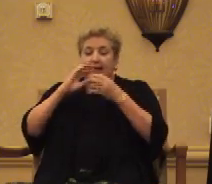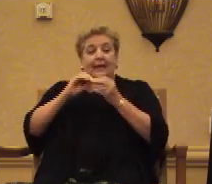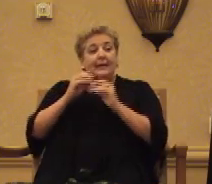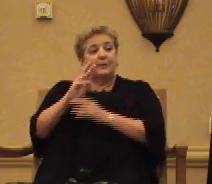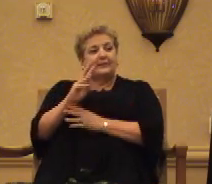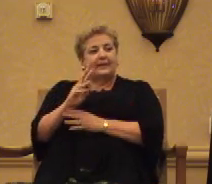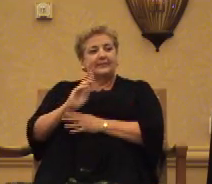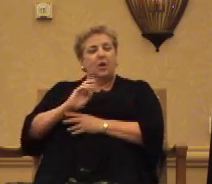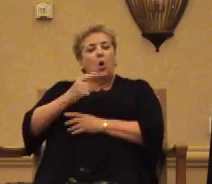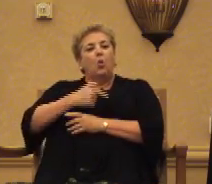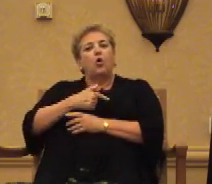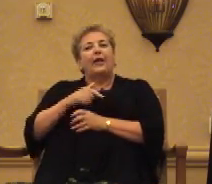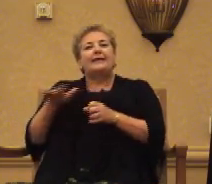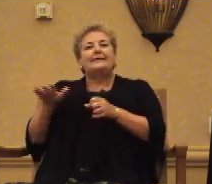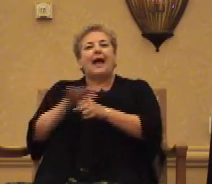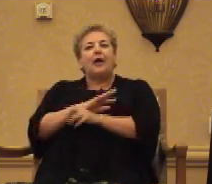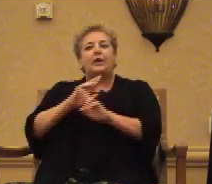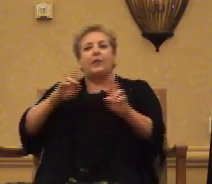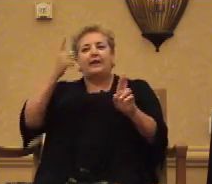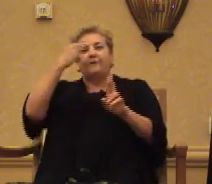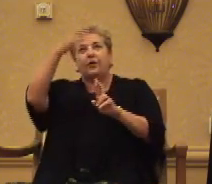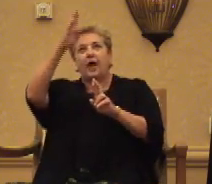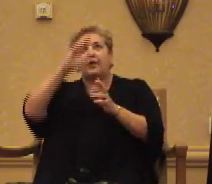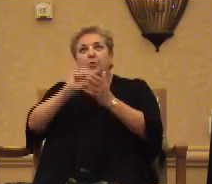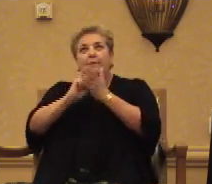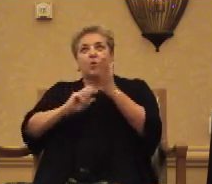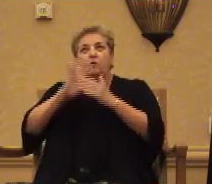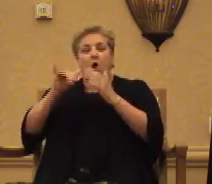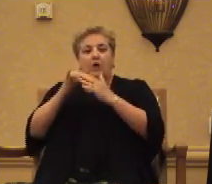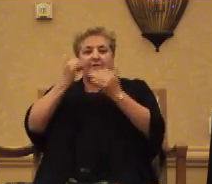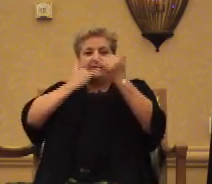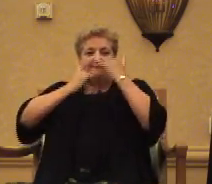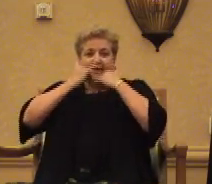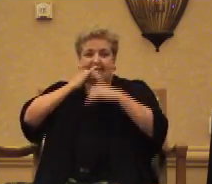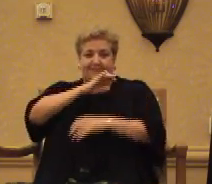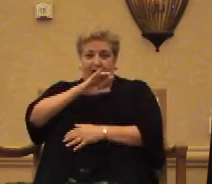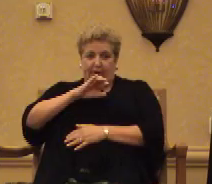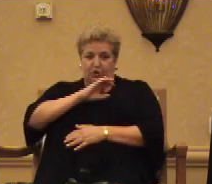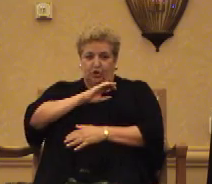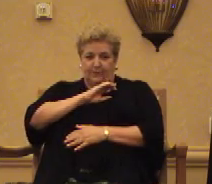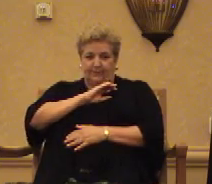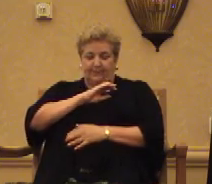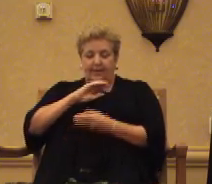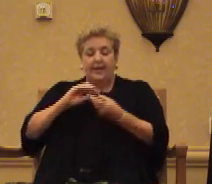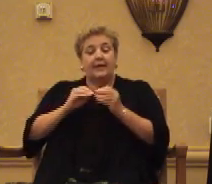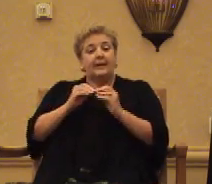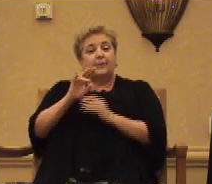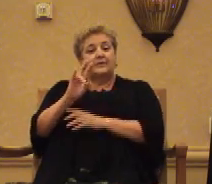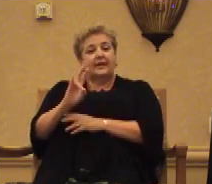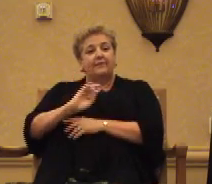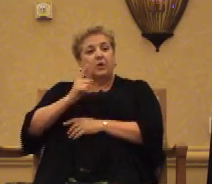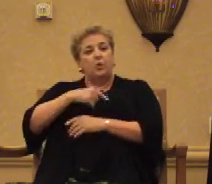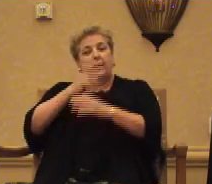entirely ready to have God remove all these defects of character. Number seven, we humbly asked Him to remove our